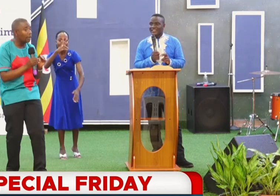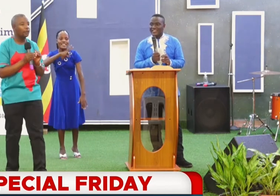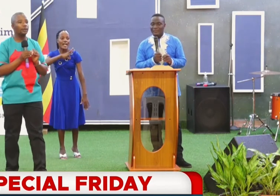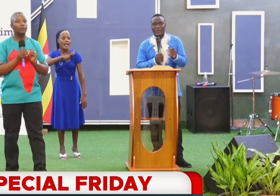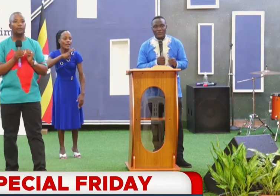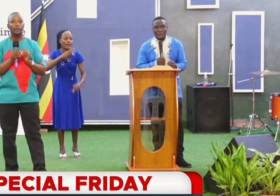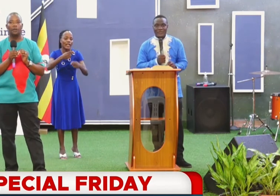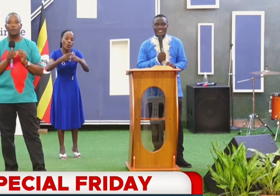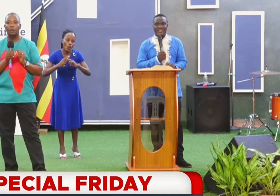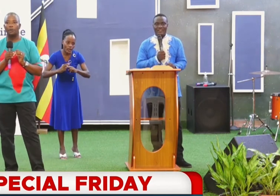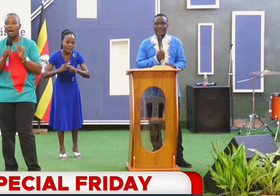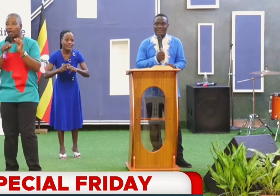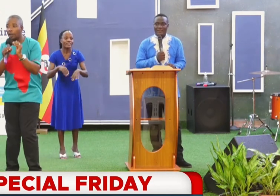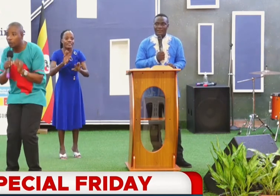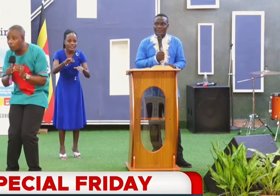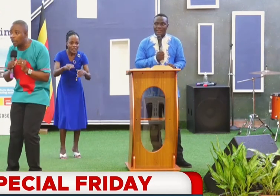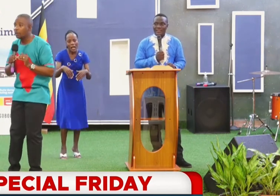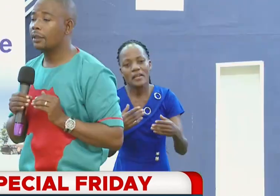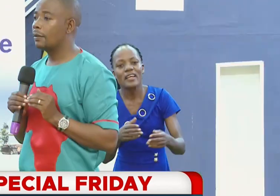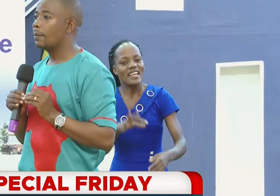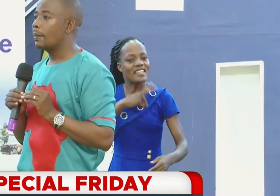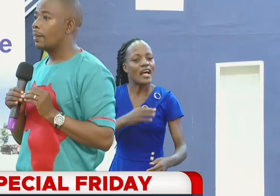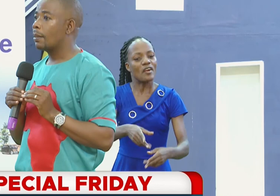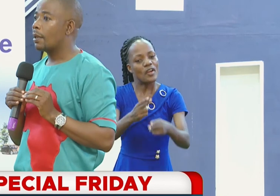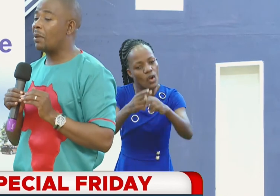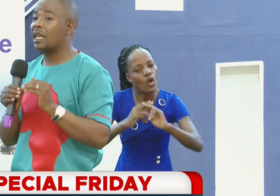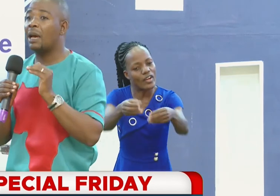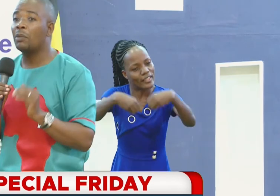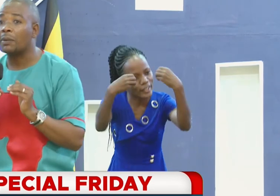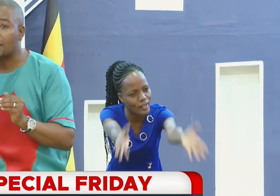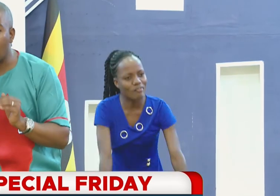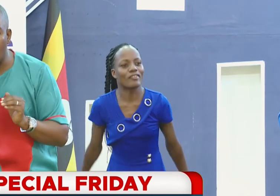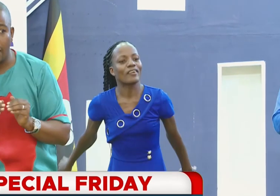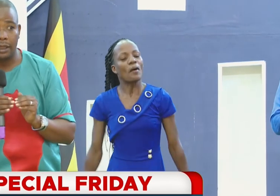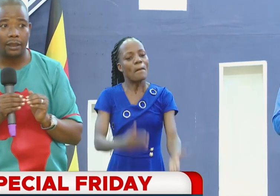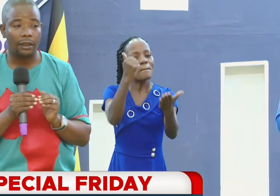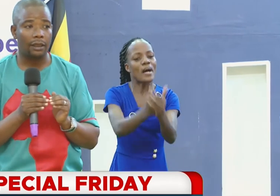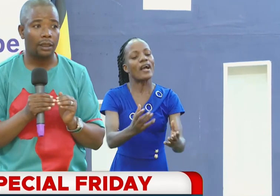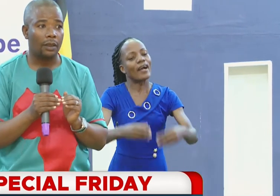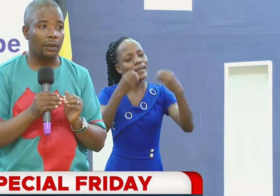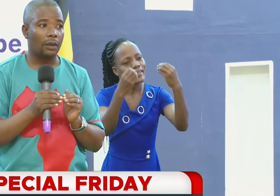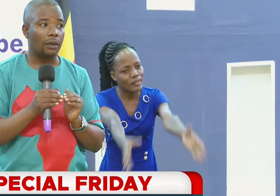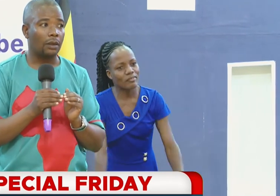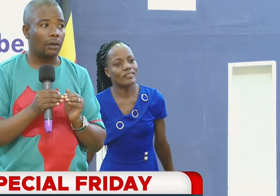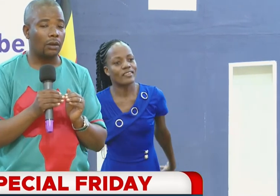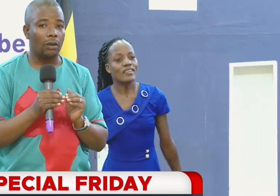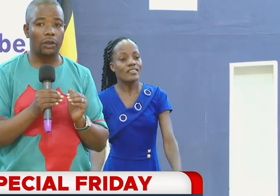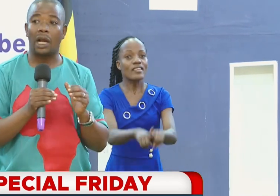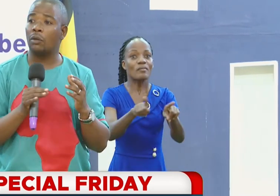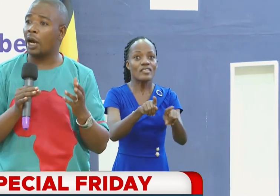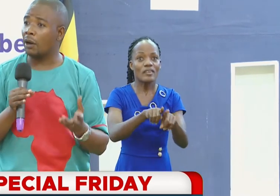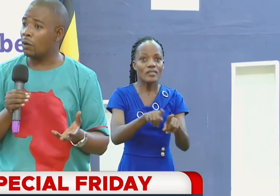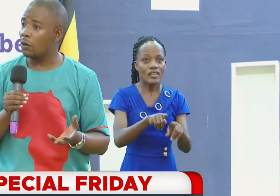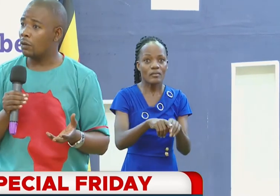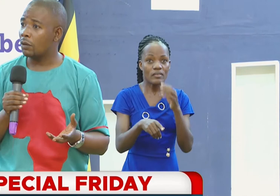bakuora. They borrow you on a salary loan. Banka ne kuora. The bank gives you a loan. Abazadde abamu tebasaga. Some parents, some men are not easy.